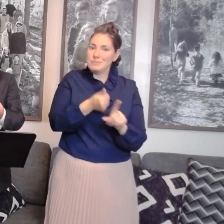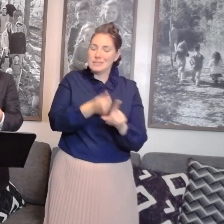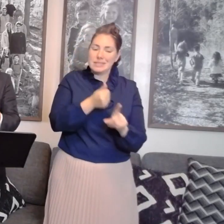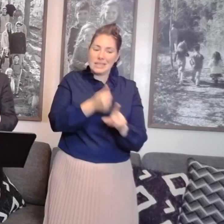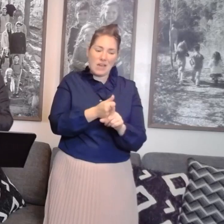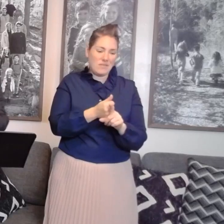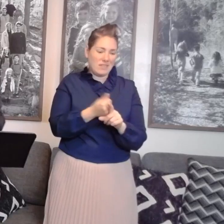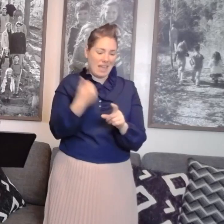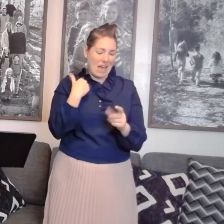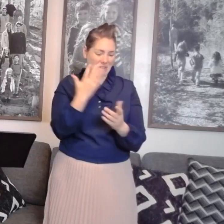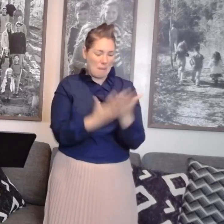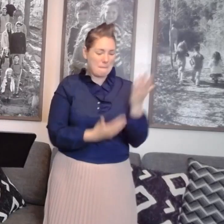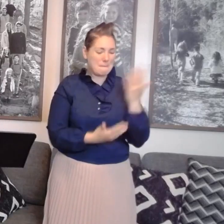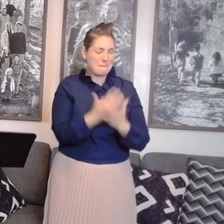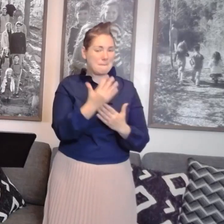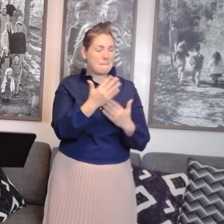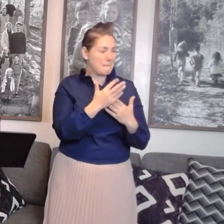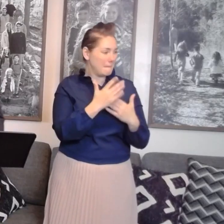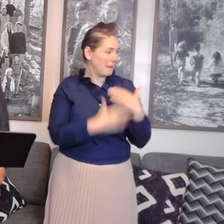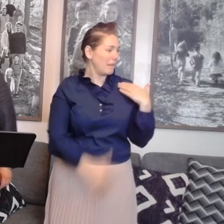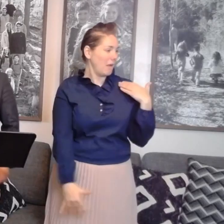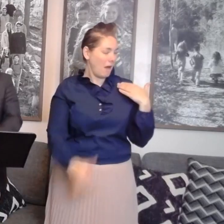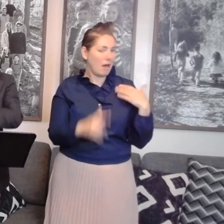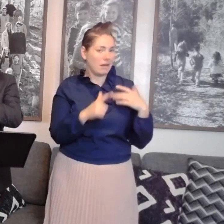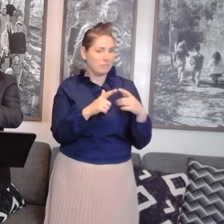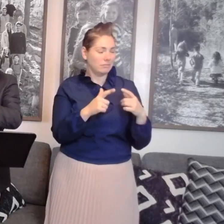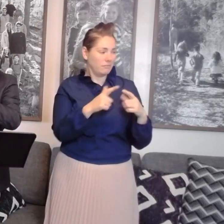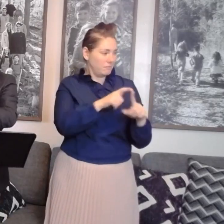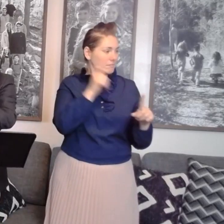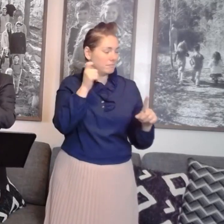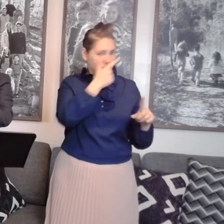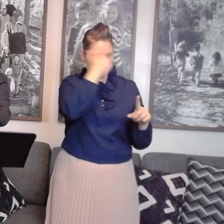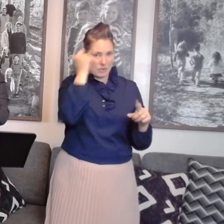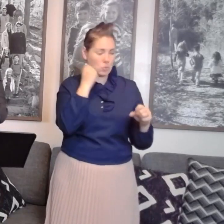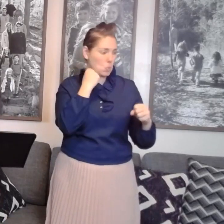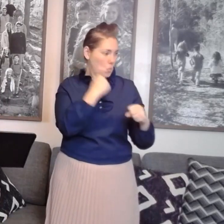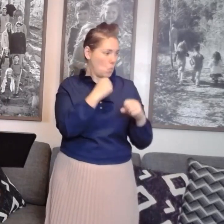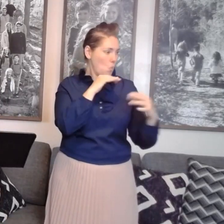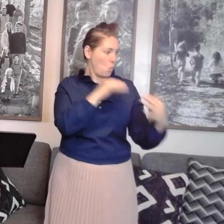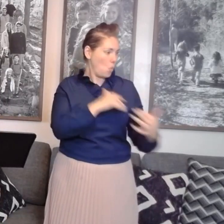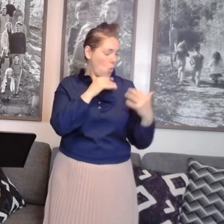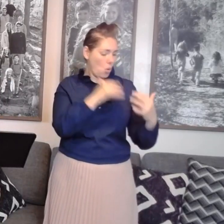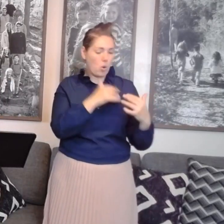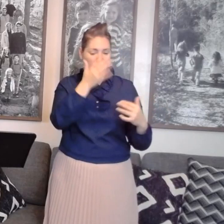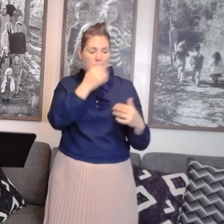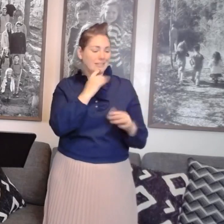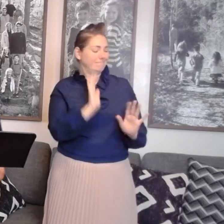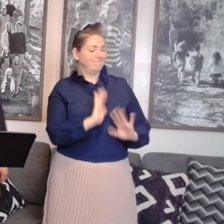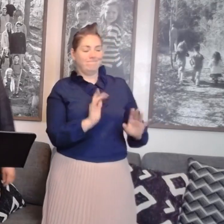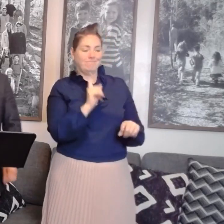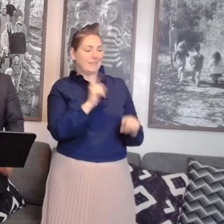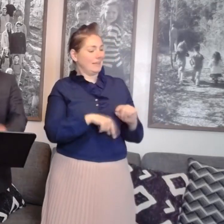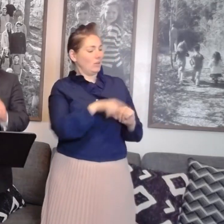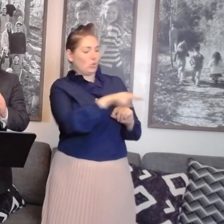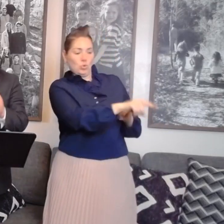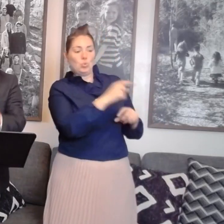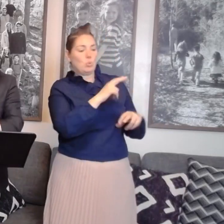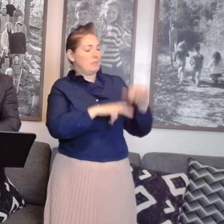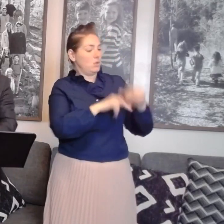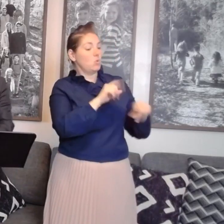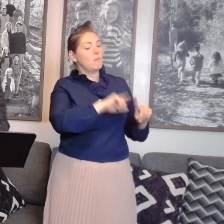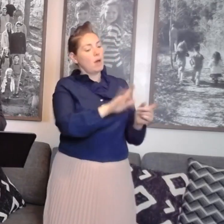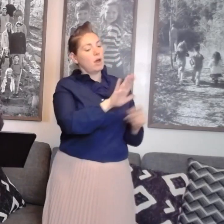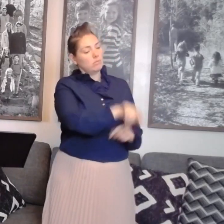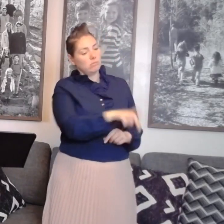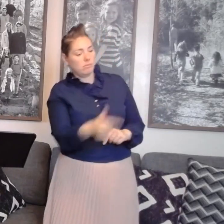had blood on his hands, God said, you cannot build me a sanctuary, but Solomon, your